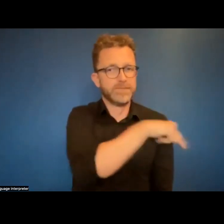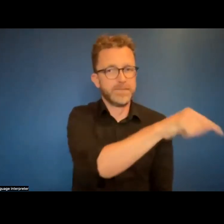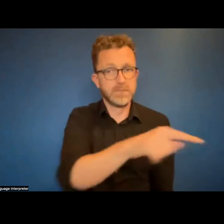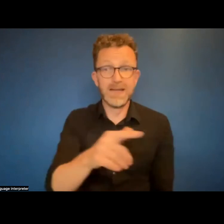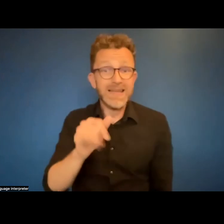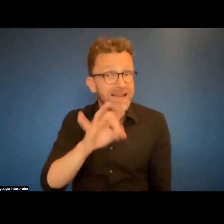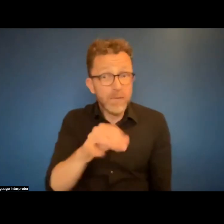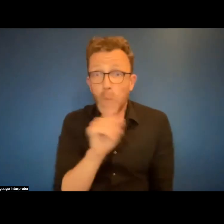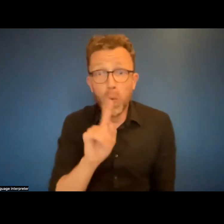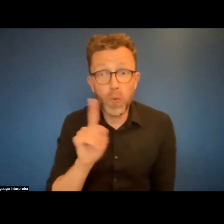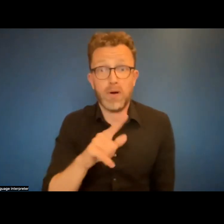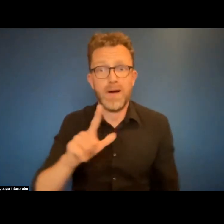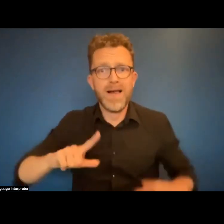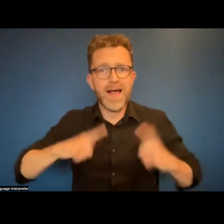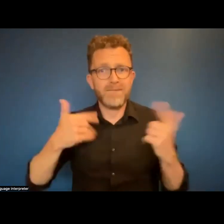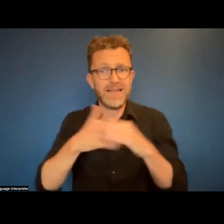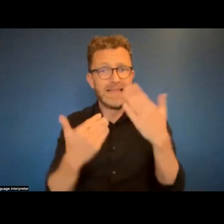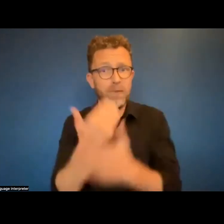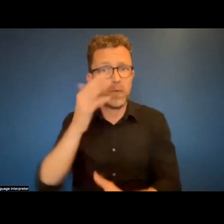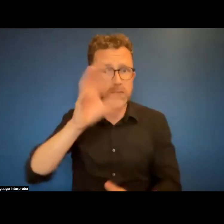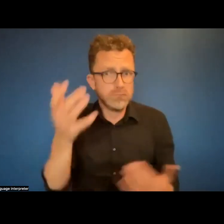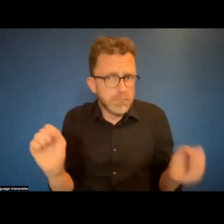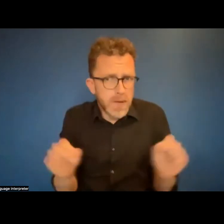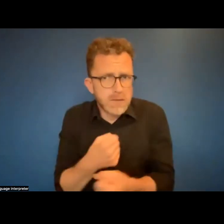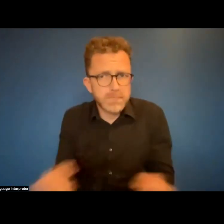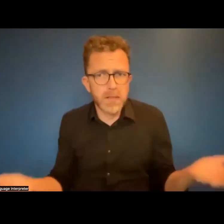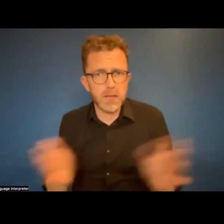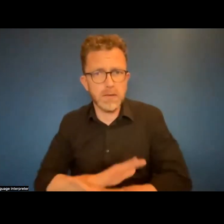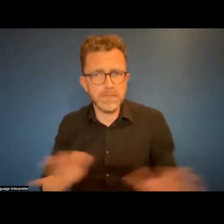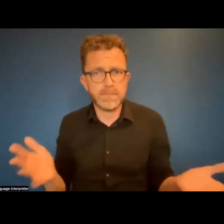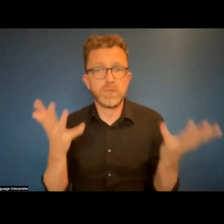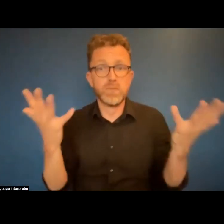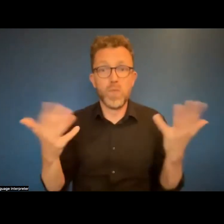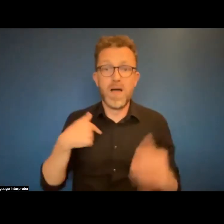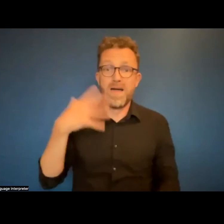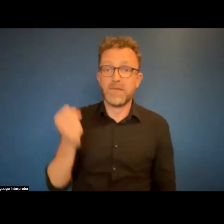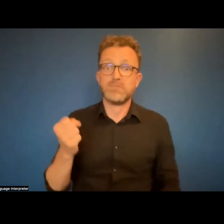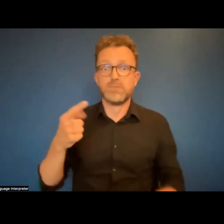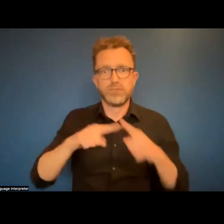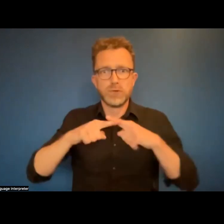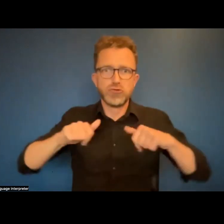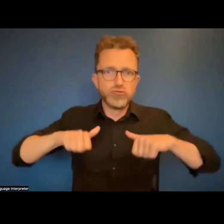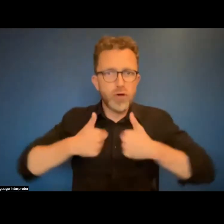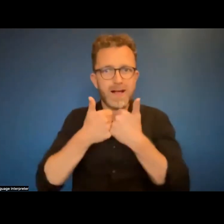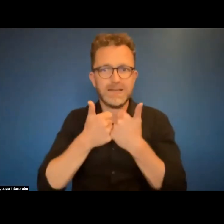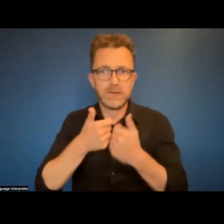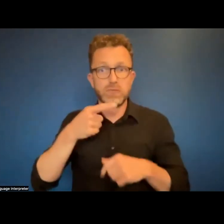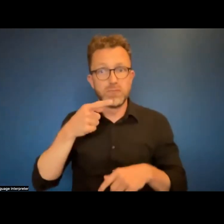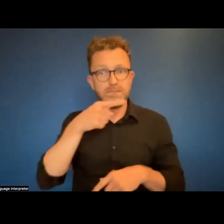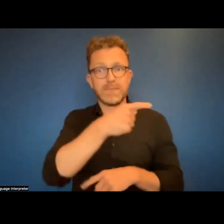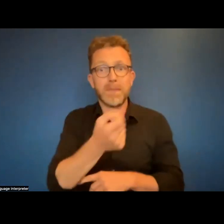has done. Thank you for that. I don't know if you'd like to say anything else before we close, Ines. Maybe just to thank